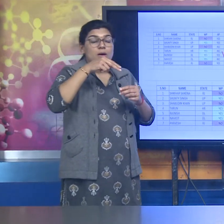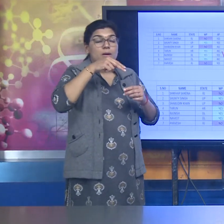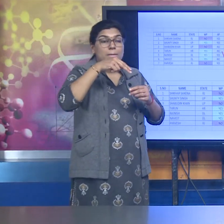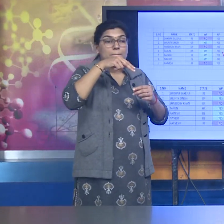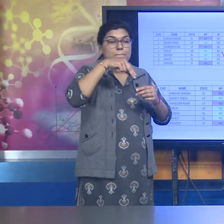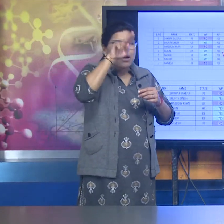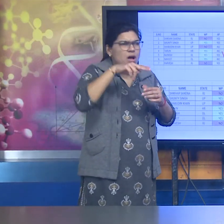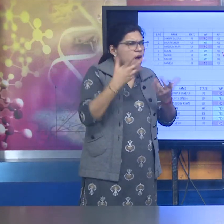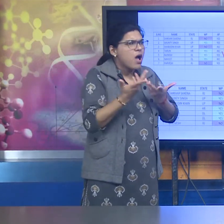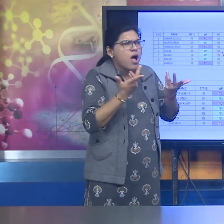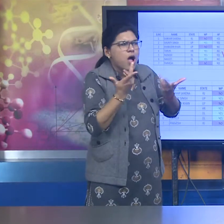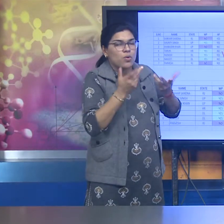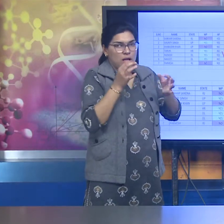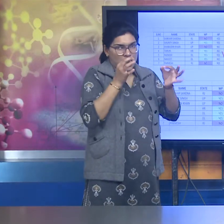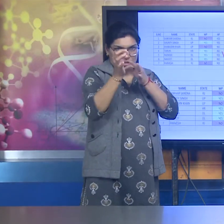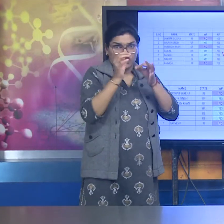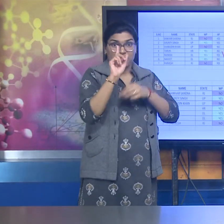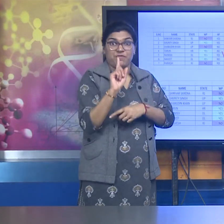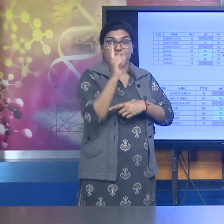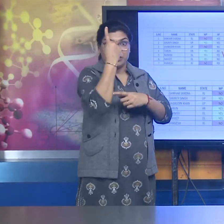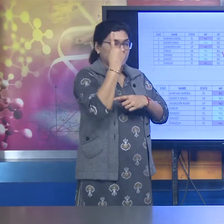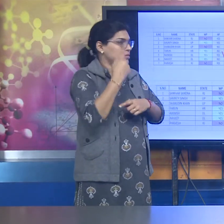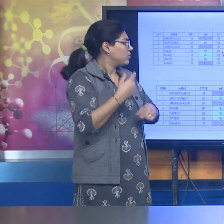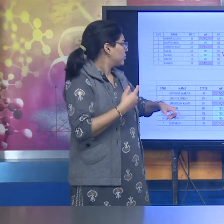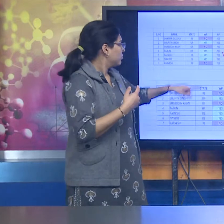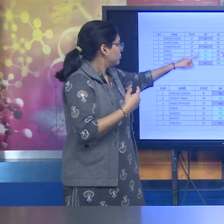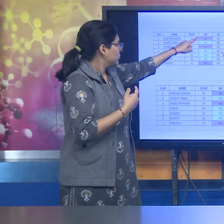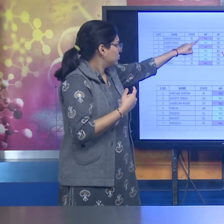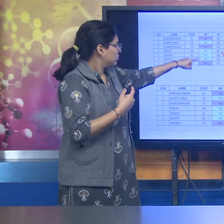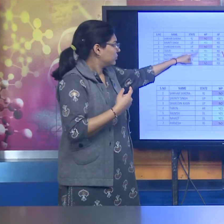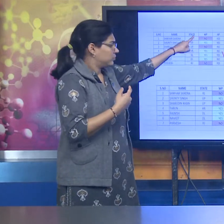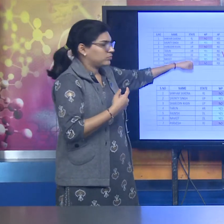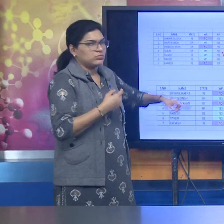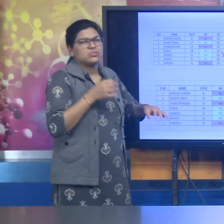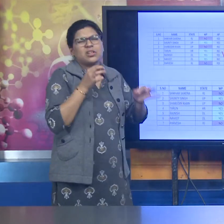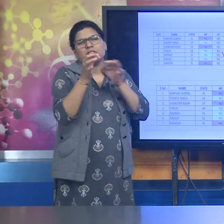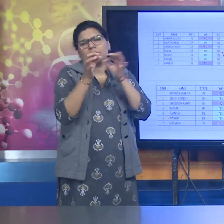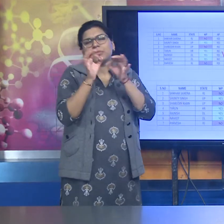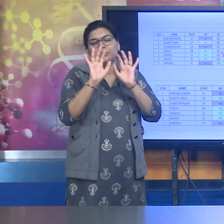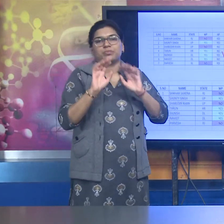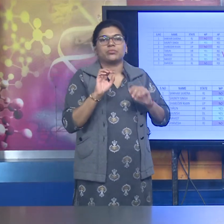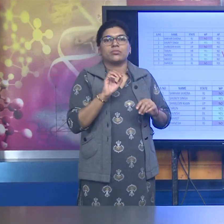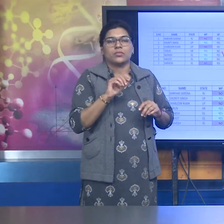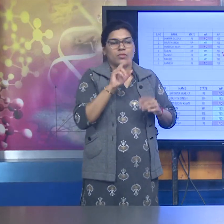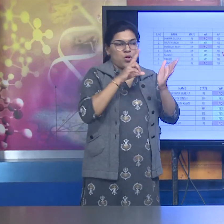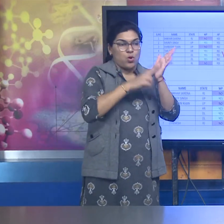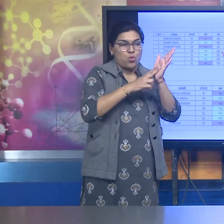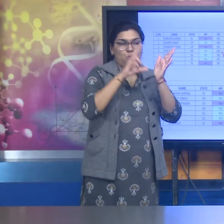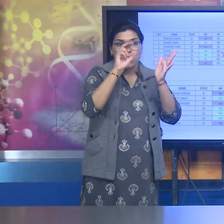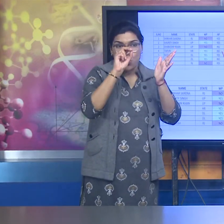no. How it get painted, I'll explain you further.